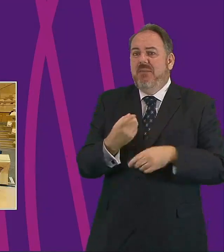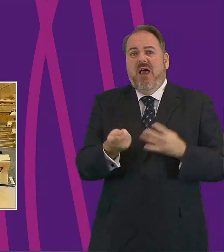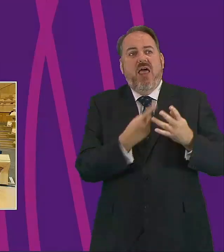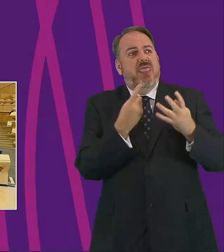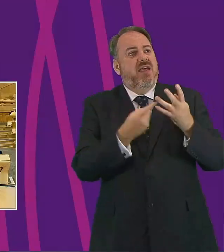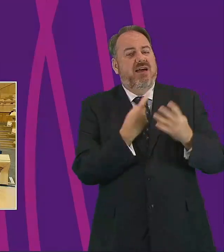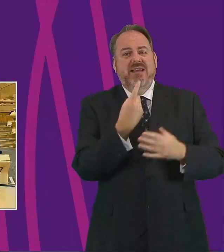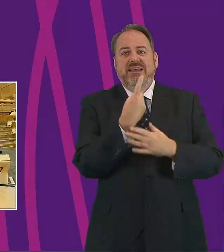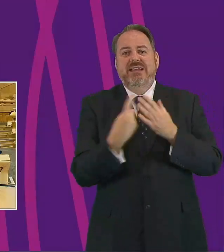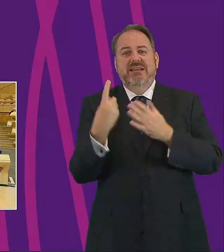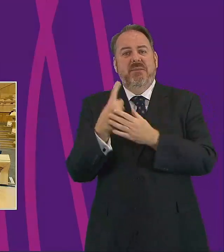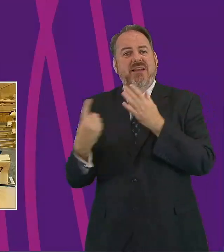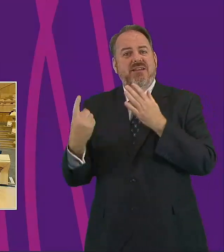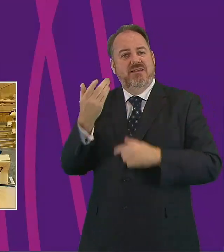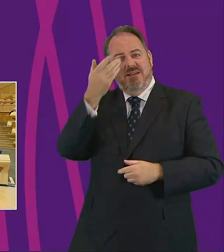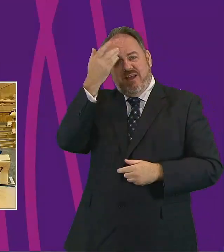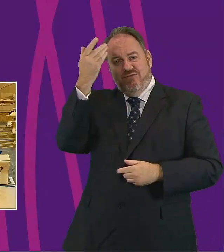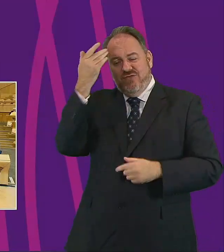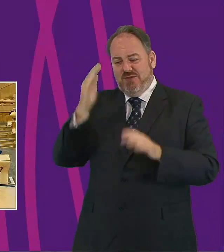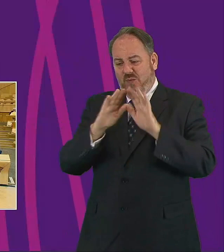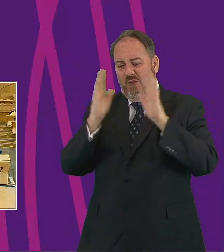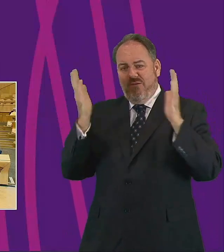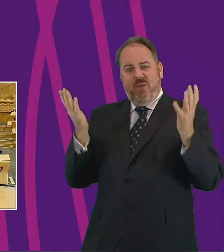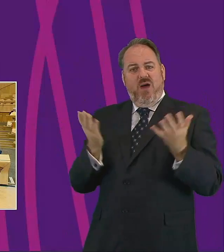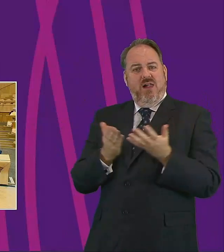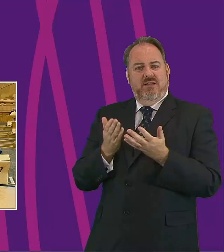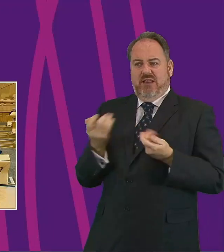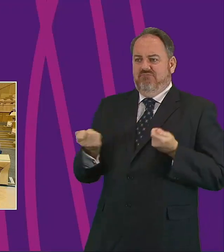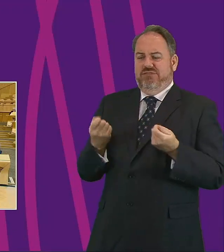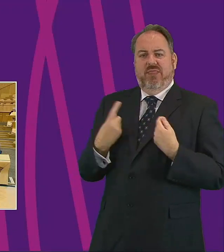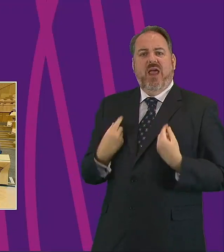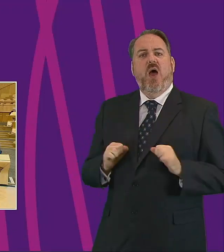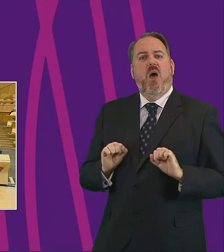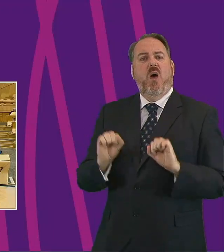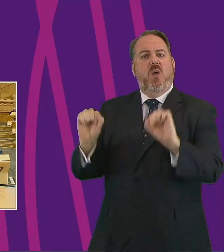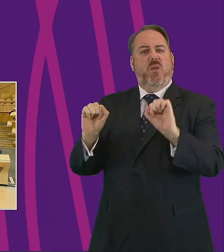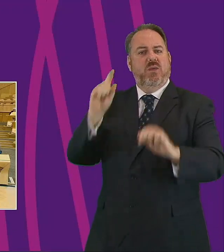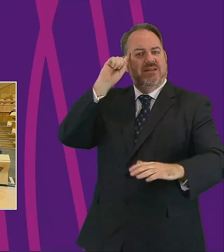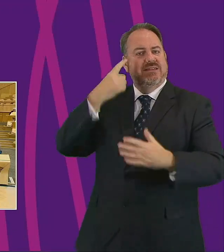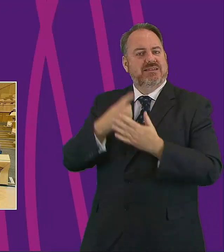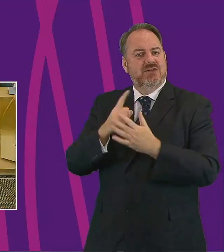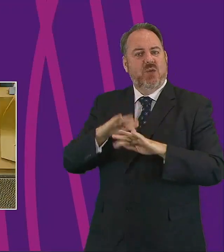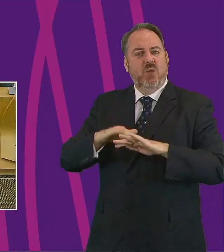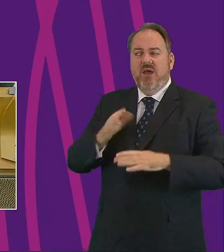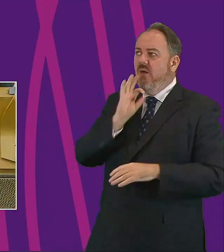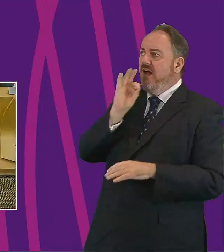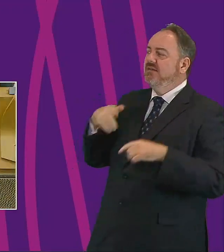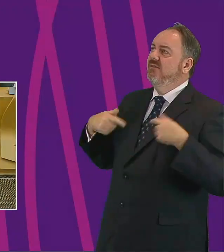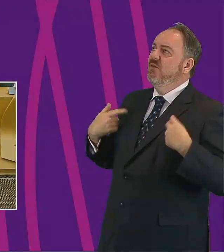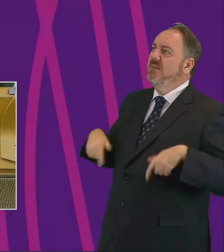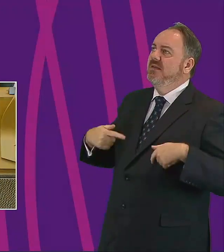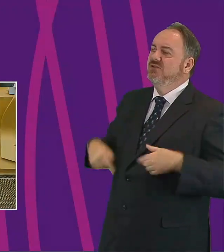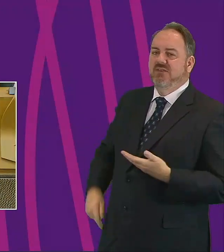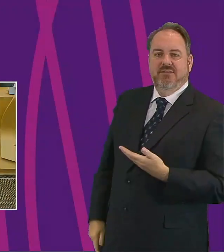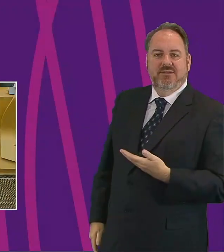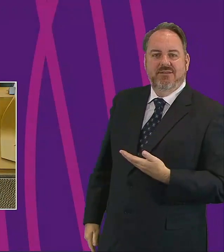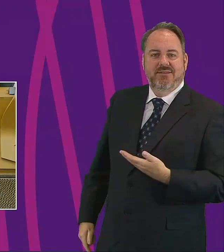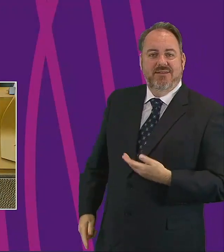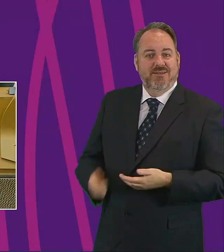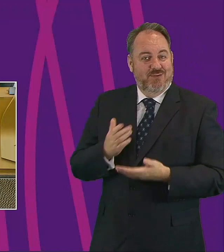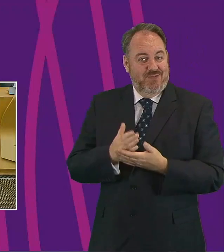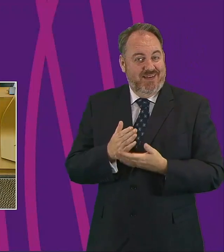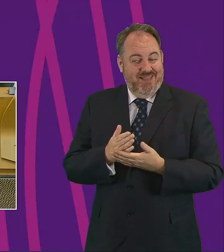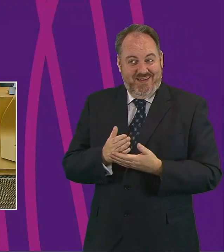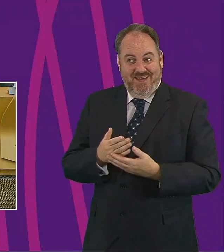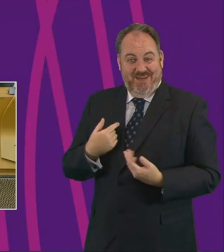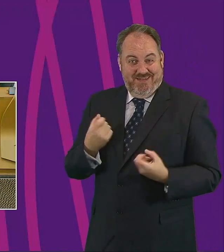countries the world over. And, you know, it's probably that conclusion that has led to the